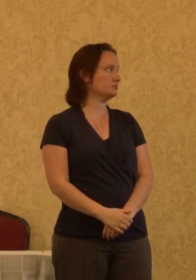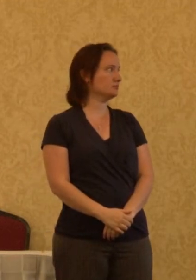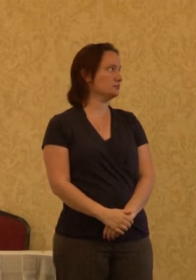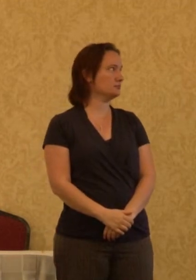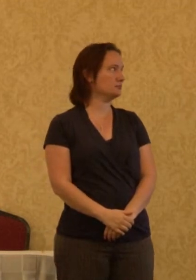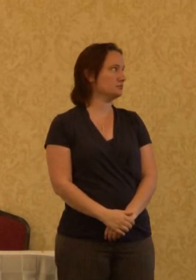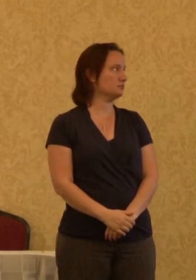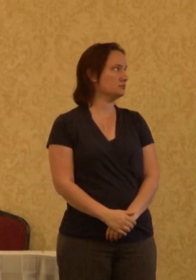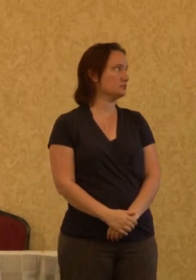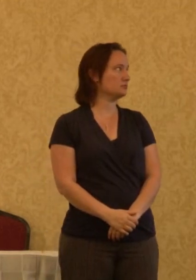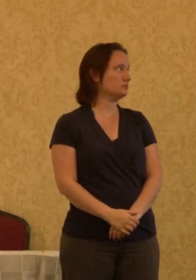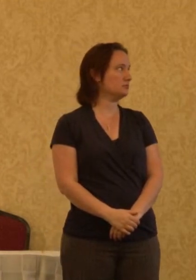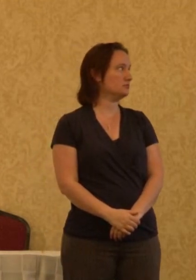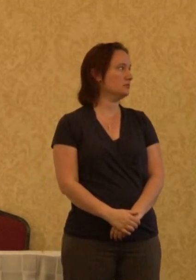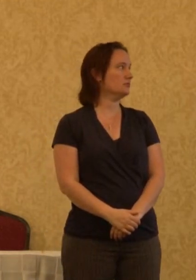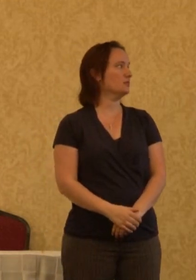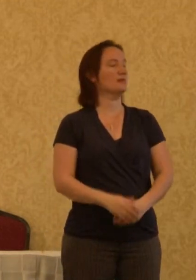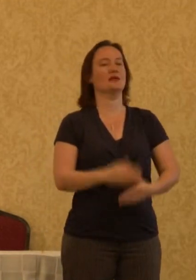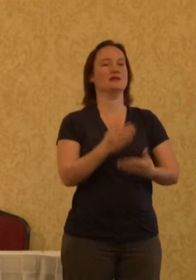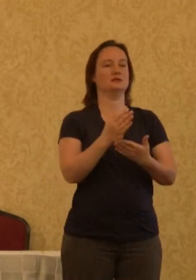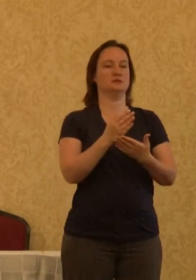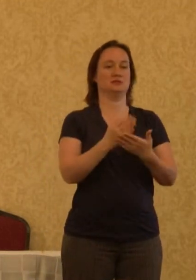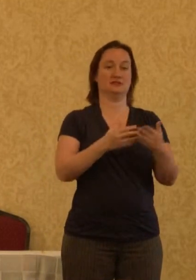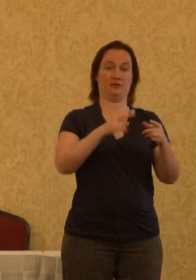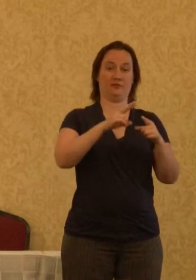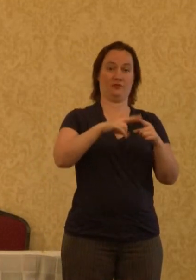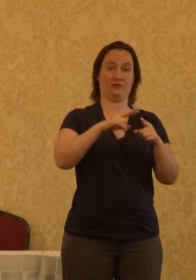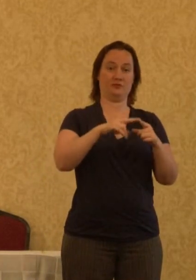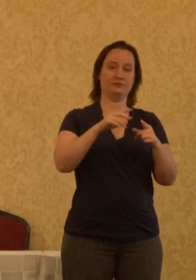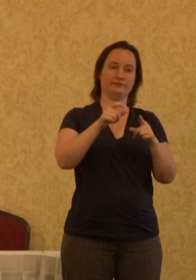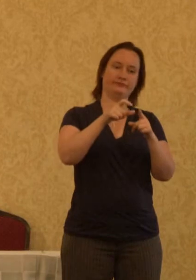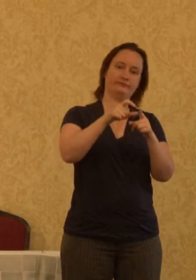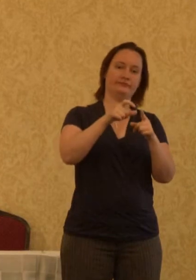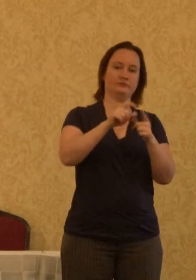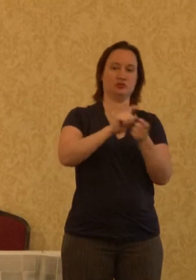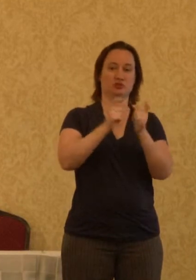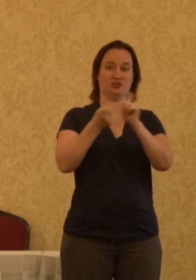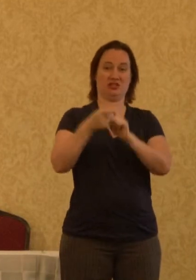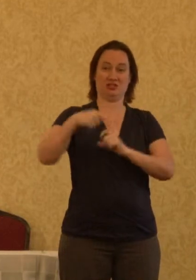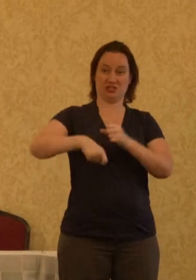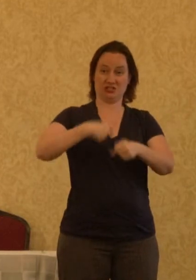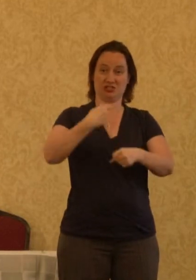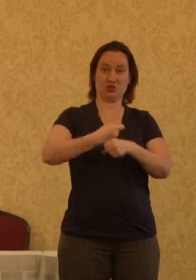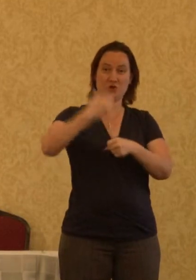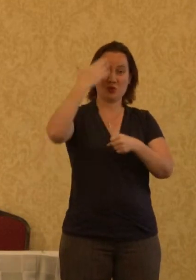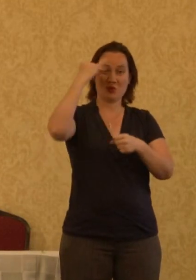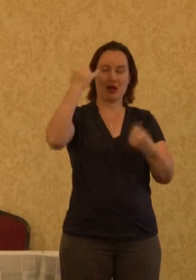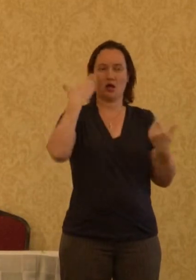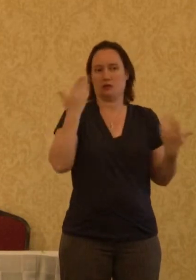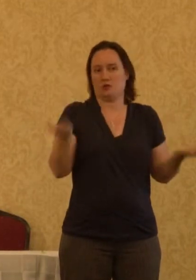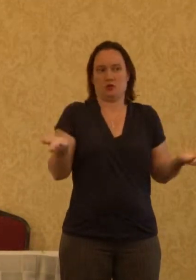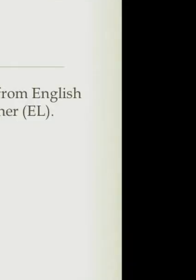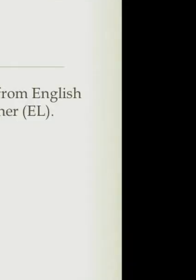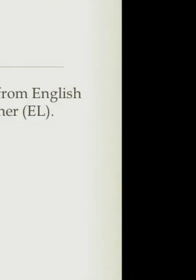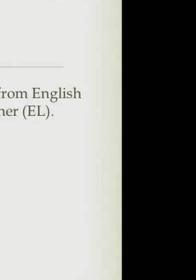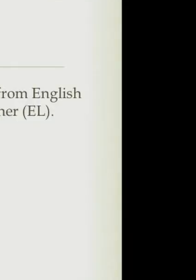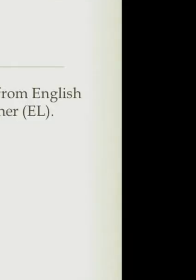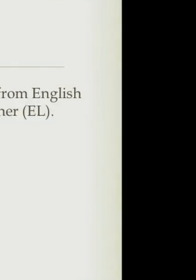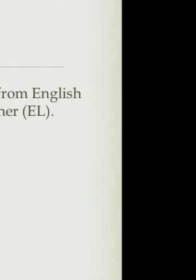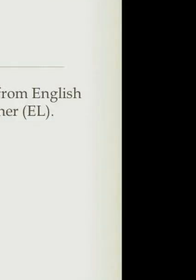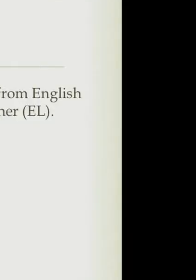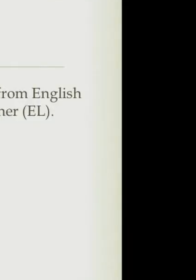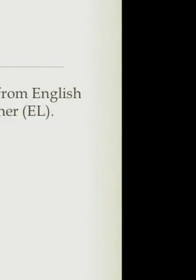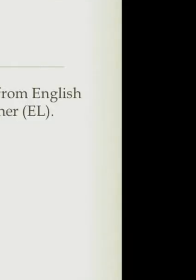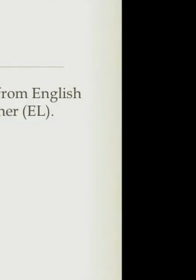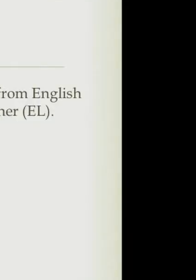Now, there's been some change in terminology this year. I don't know why, but the